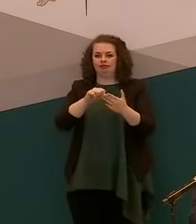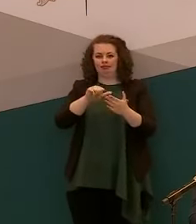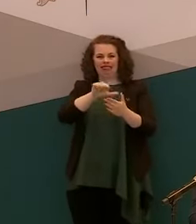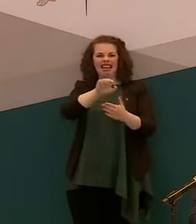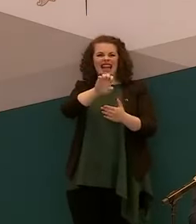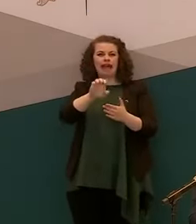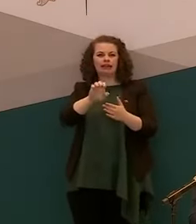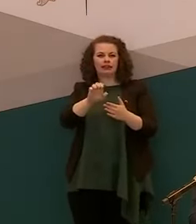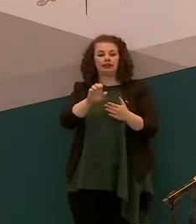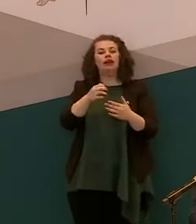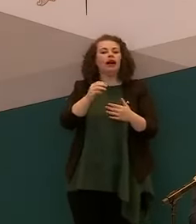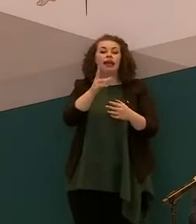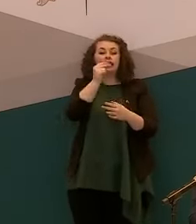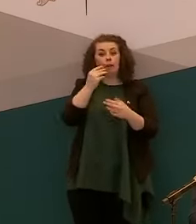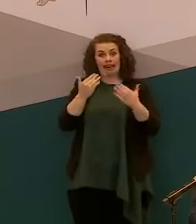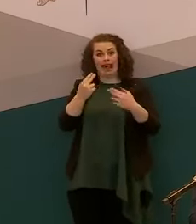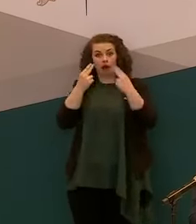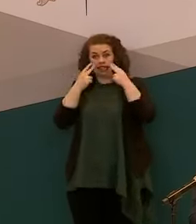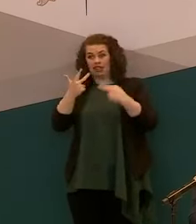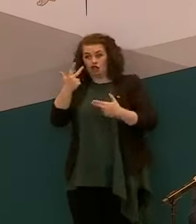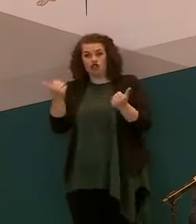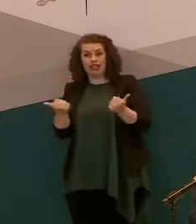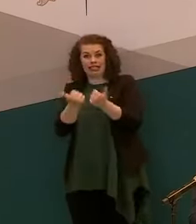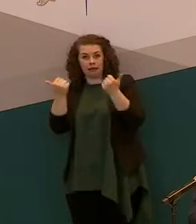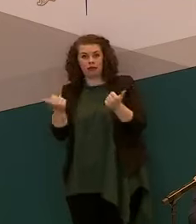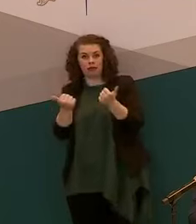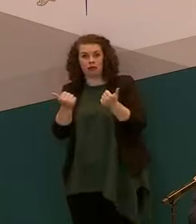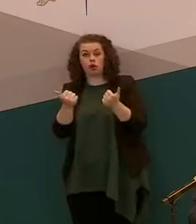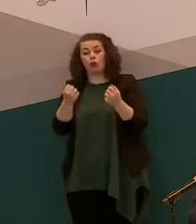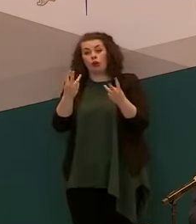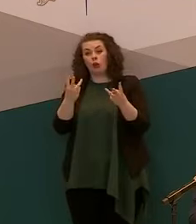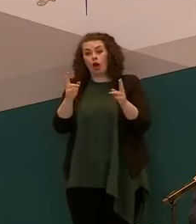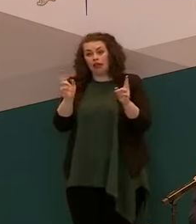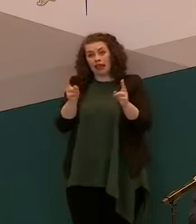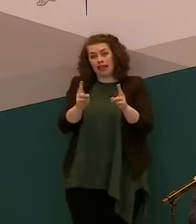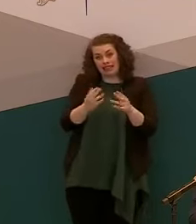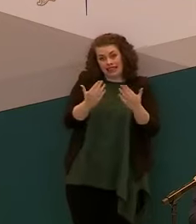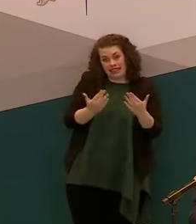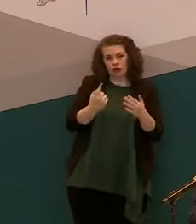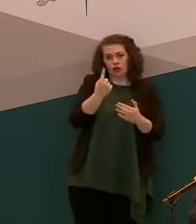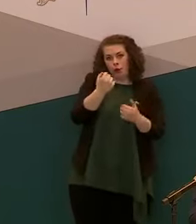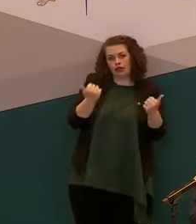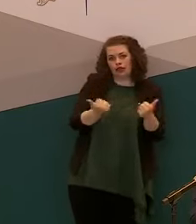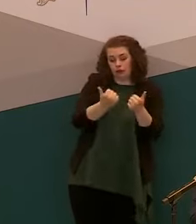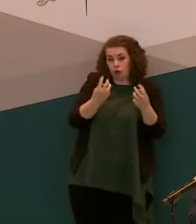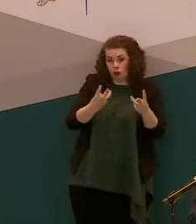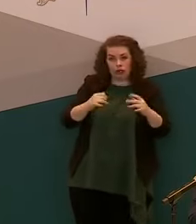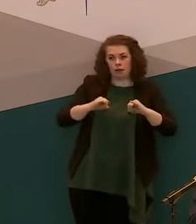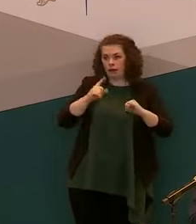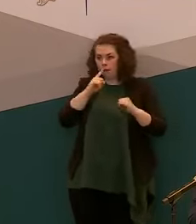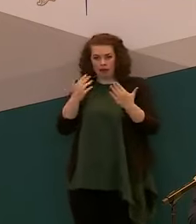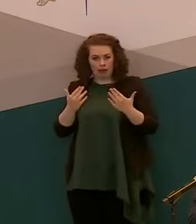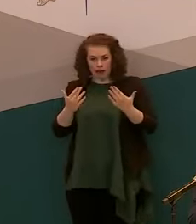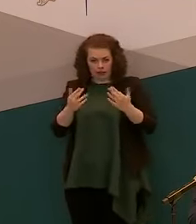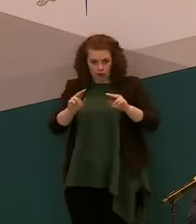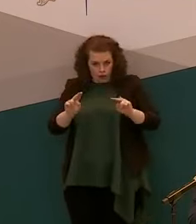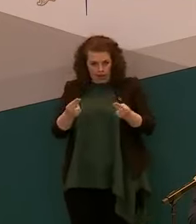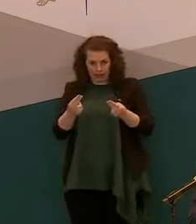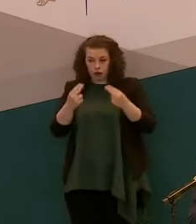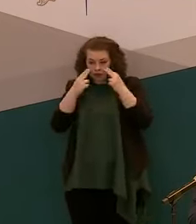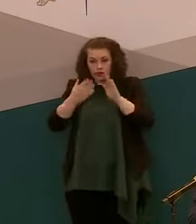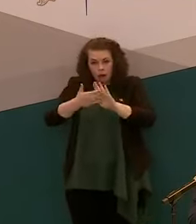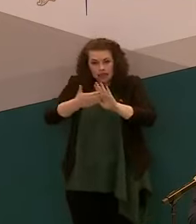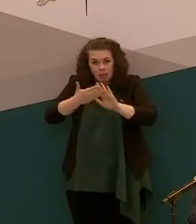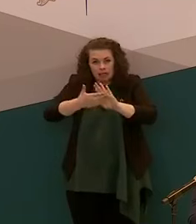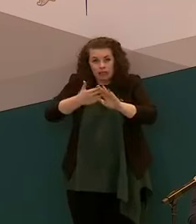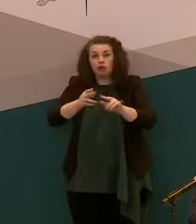about and making the case definition broader and more sensitive, because ultimately the objective of this, to bring us back to the point you're asking Philip about, is to